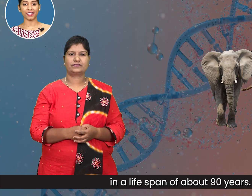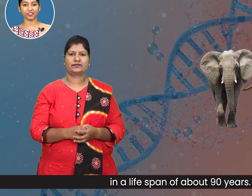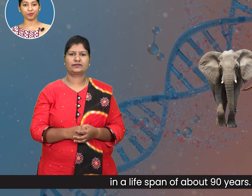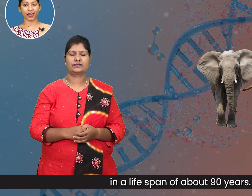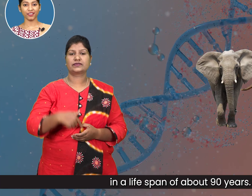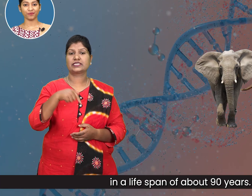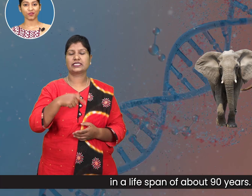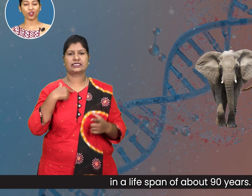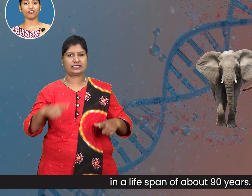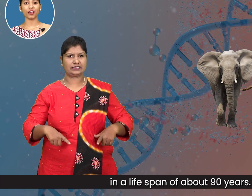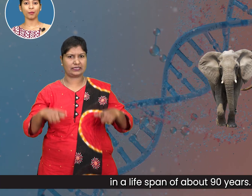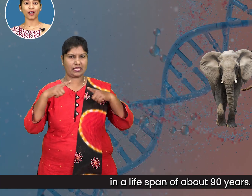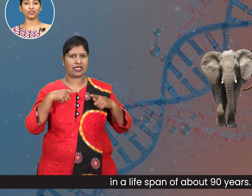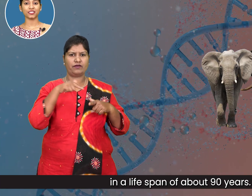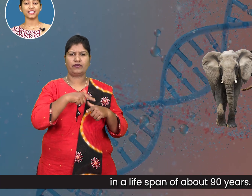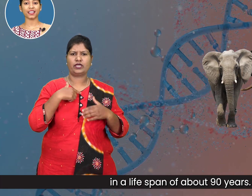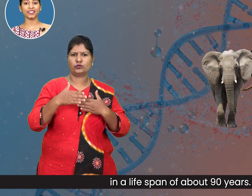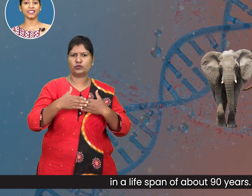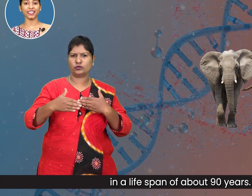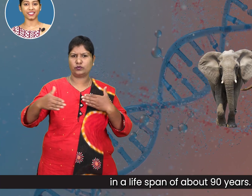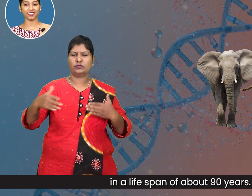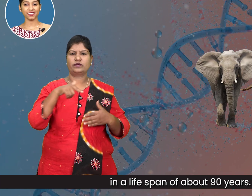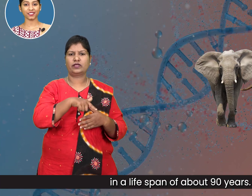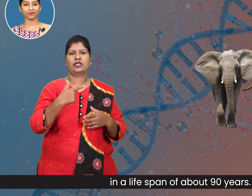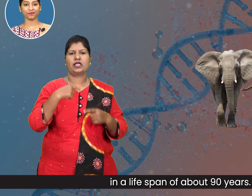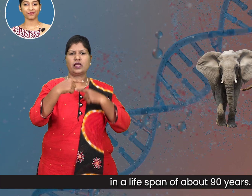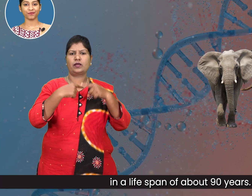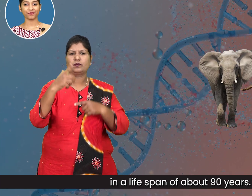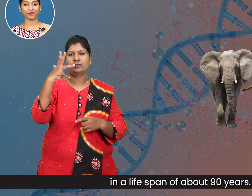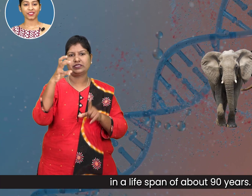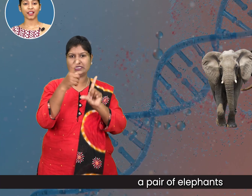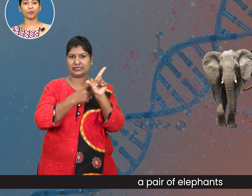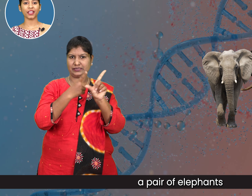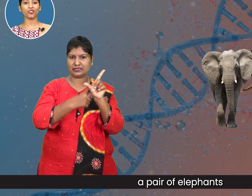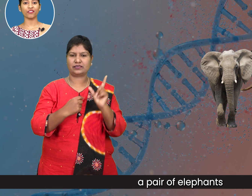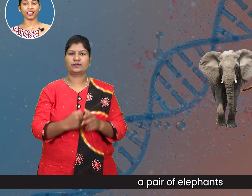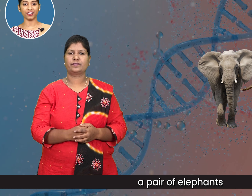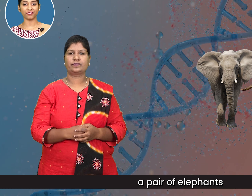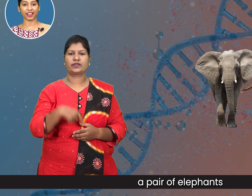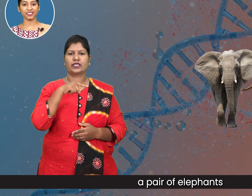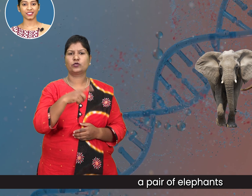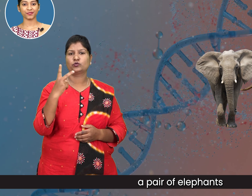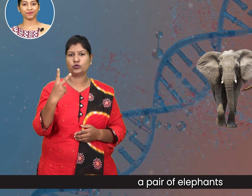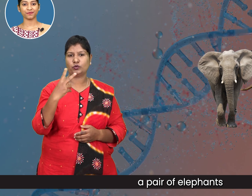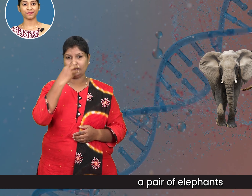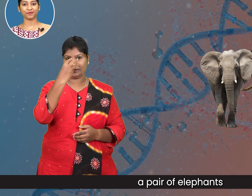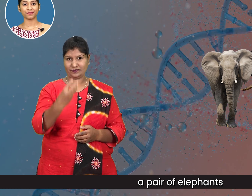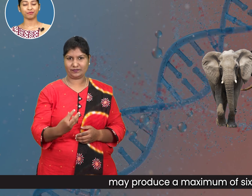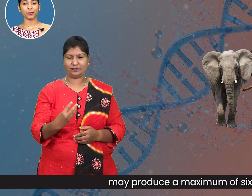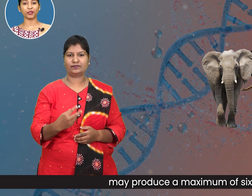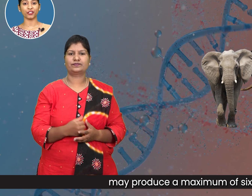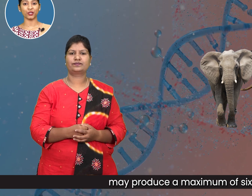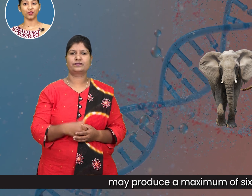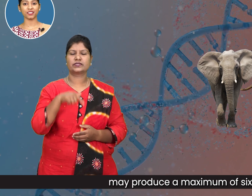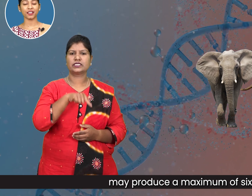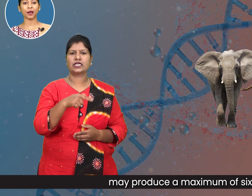In a lifespan of about 90 years, a pair of elephants